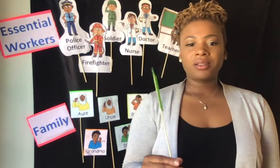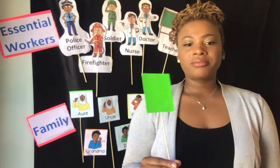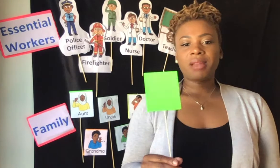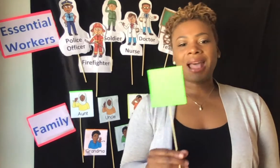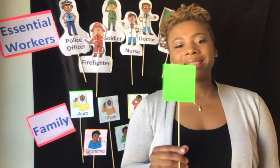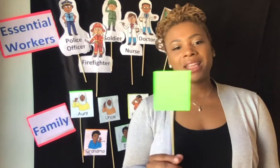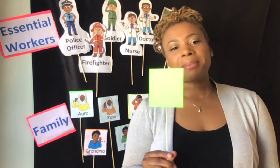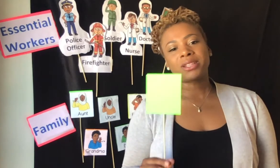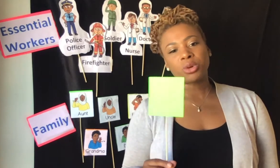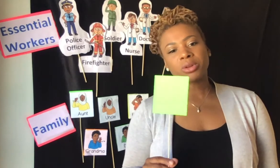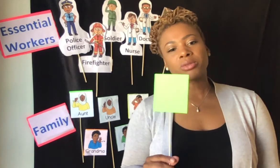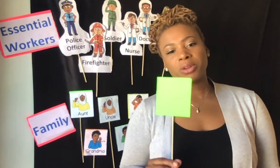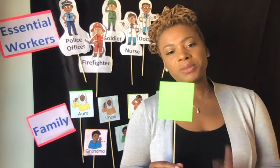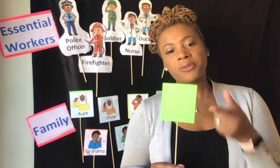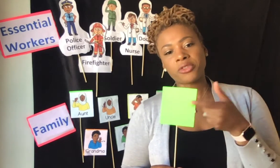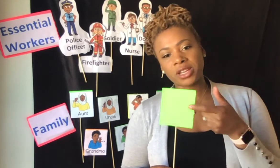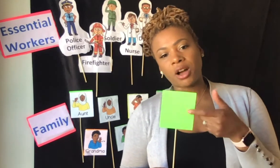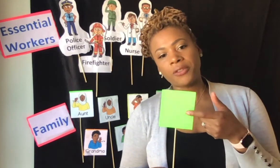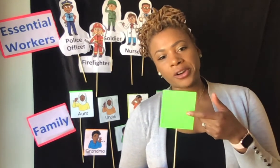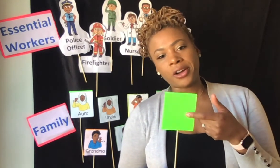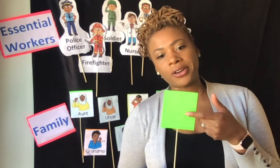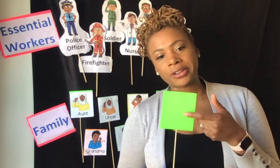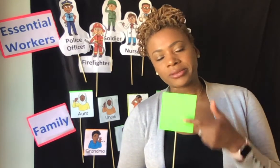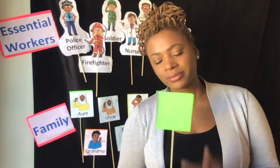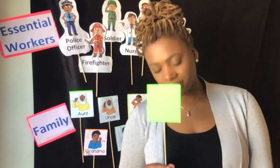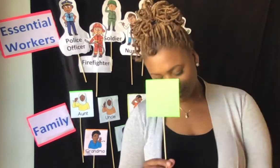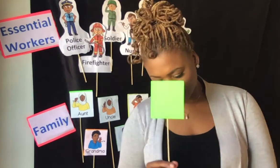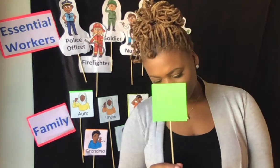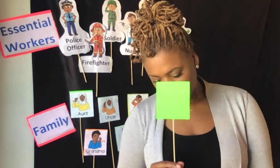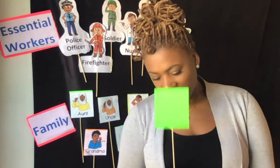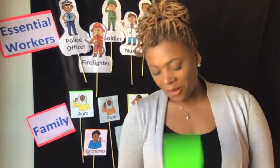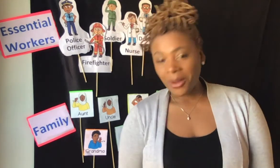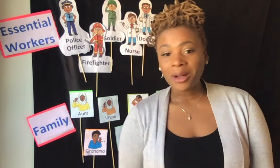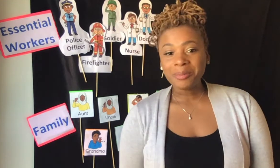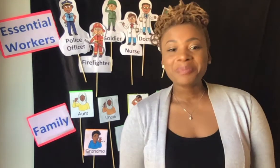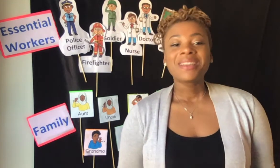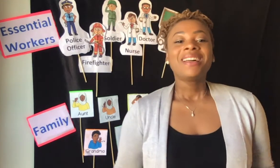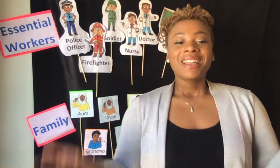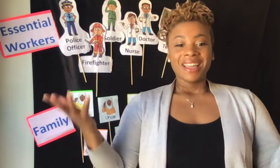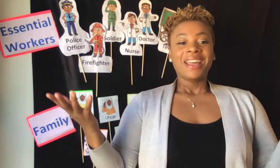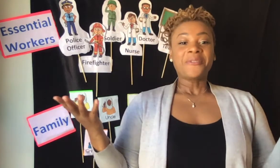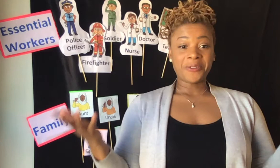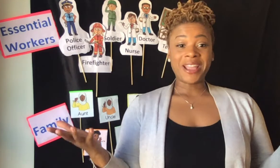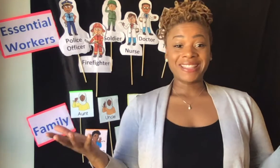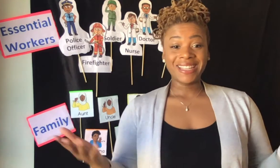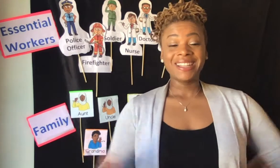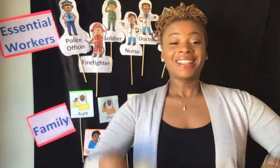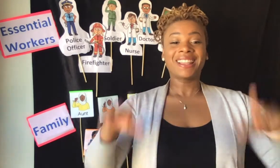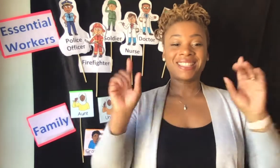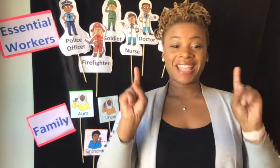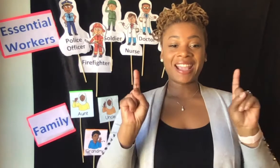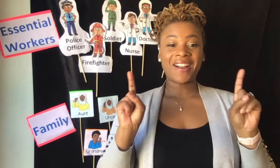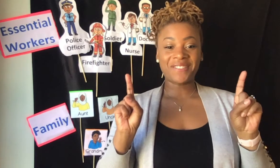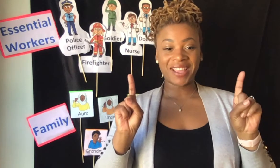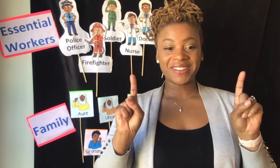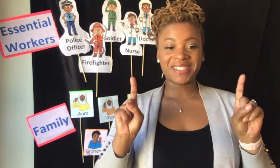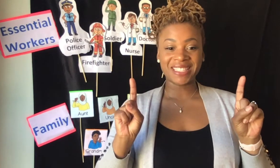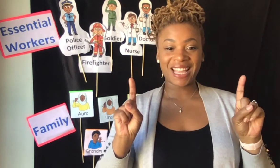I think my daughter ripped friend off our card. Well, friend, let's take our fingers just like